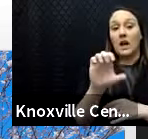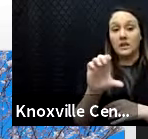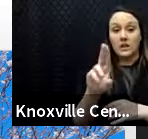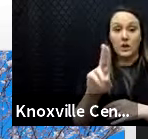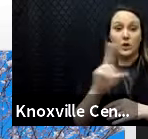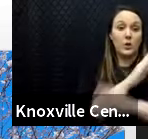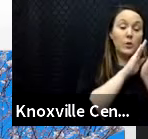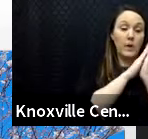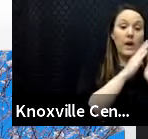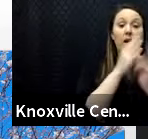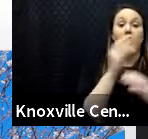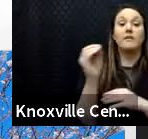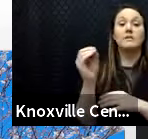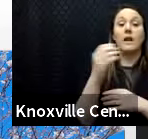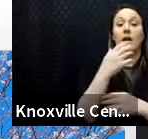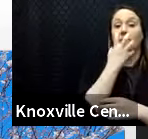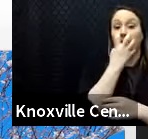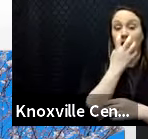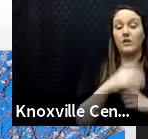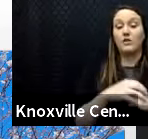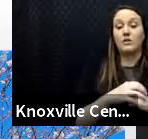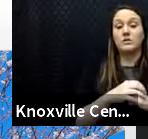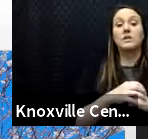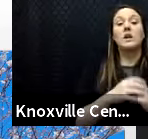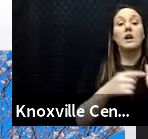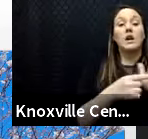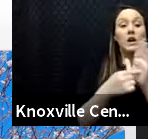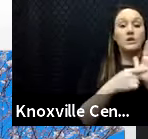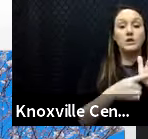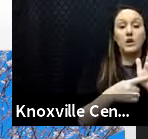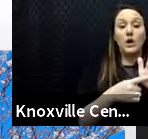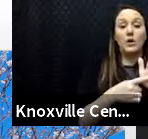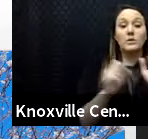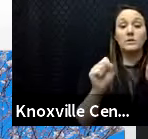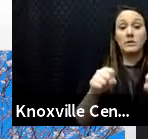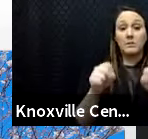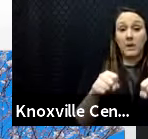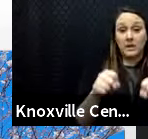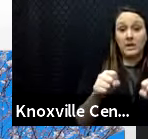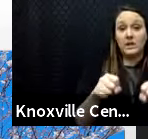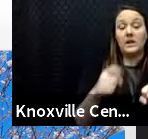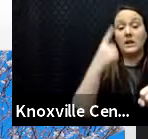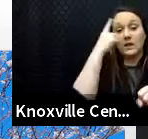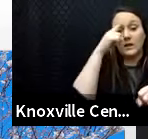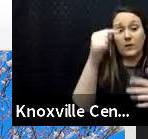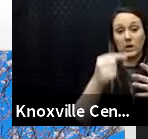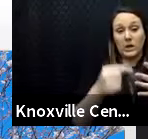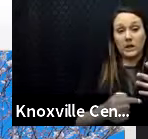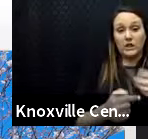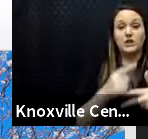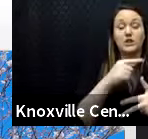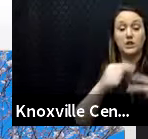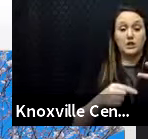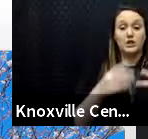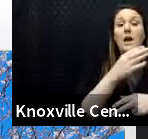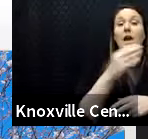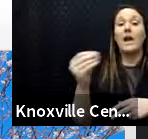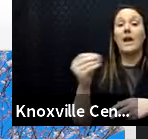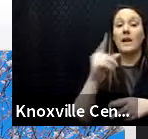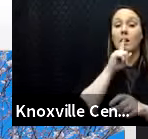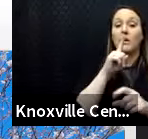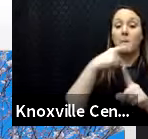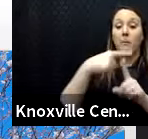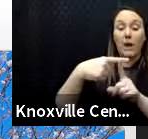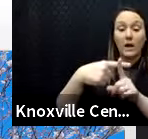also shows the additional surge capacity for these categories, as well as the number of COVID positive patients and patients with pending